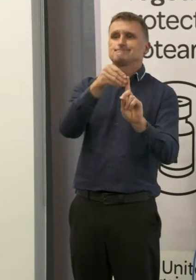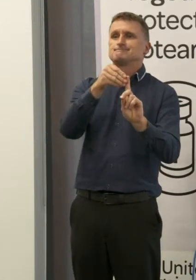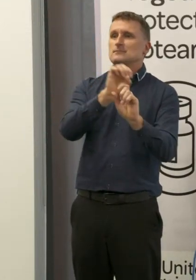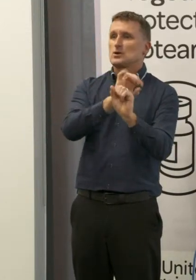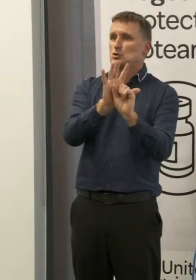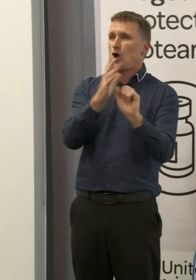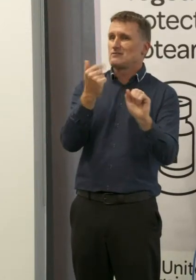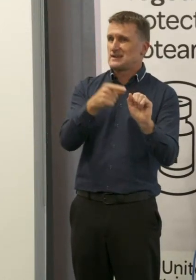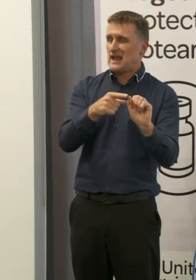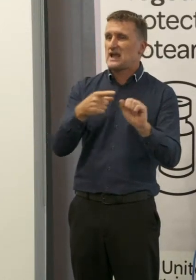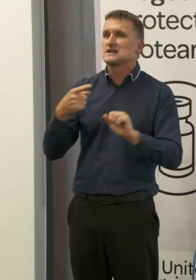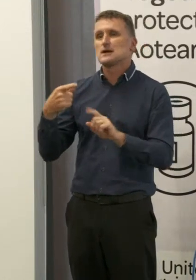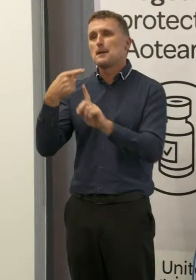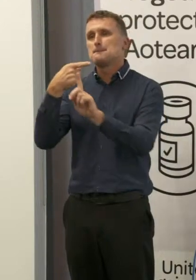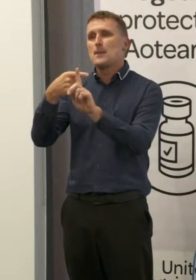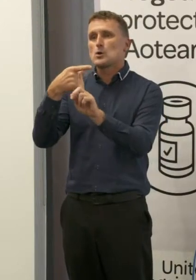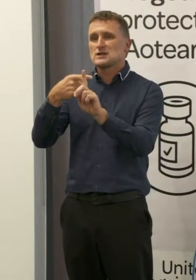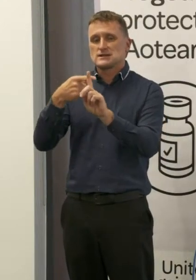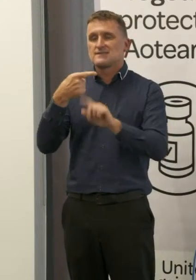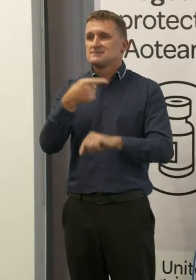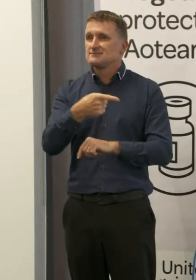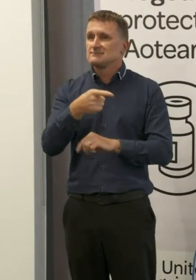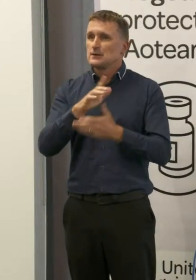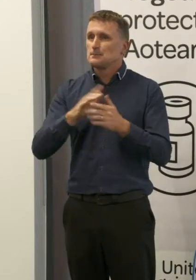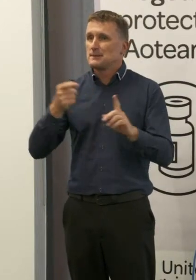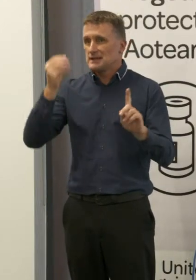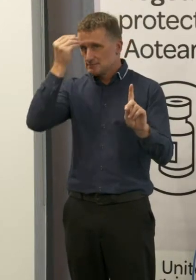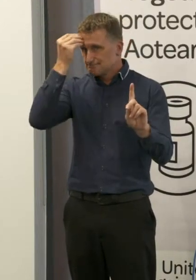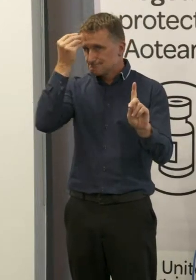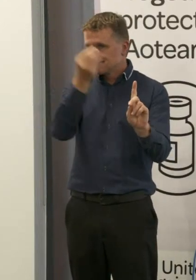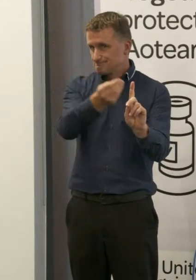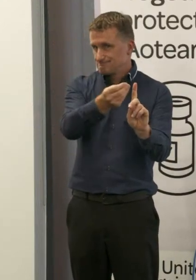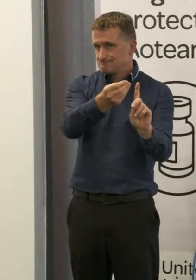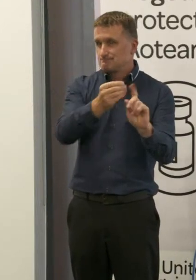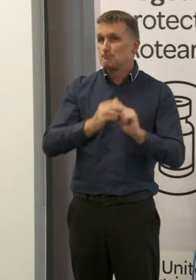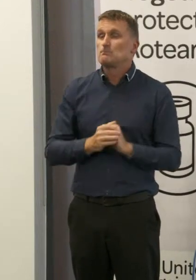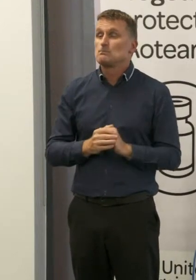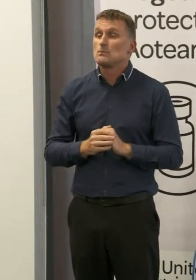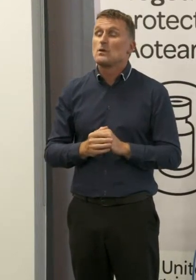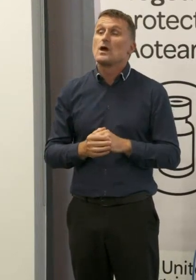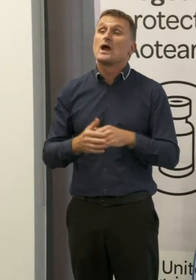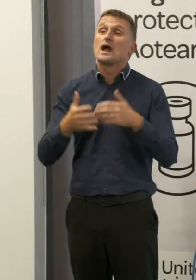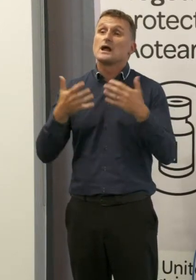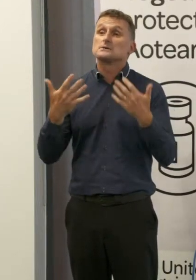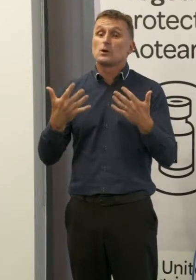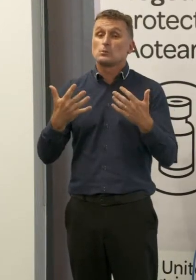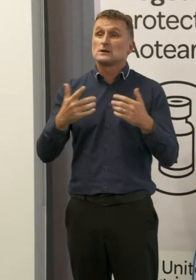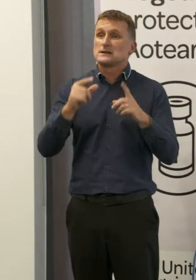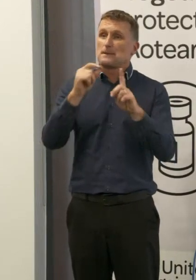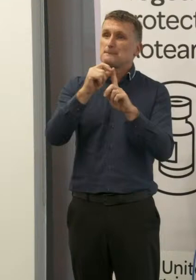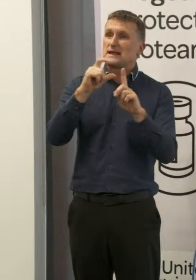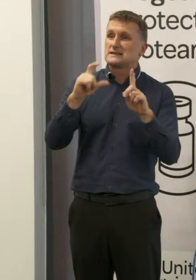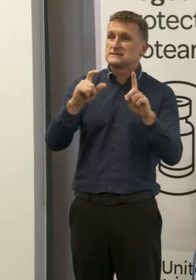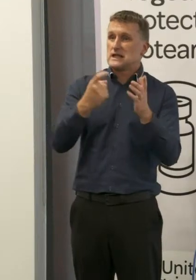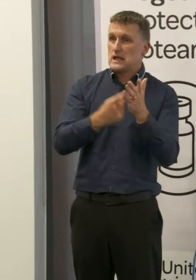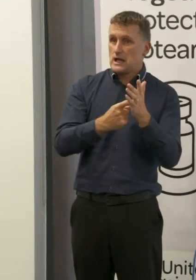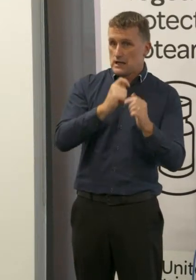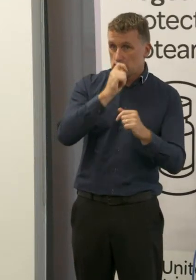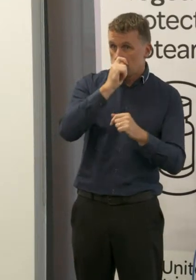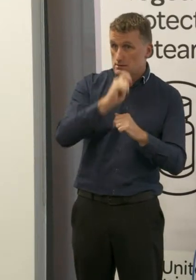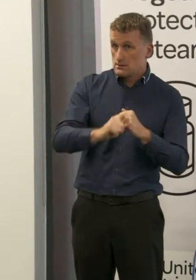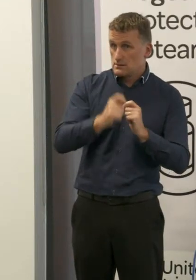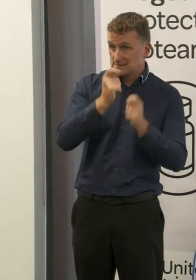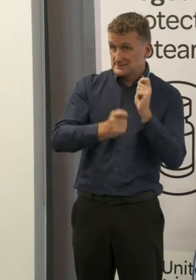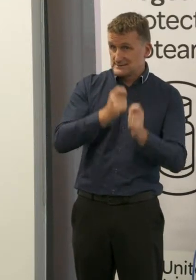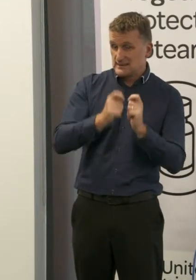that positive test that tells you you're COVID positive is currently through a PCR test, but in time we'll move to